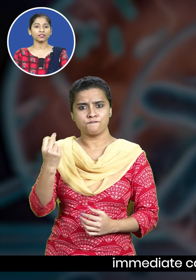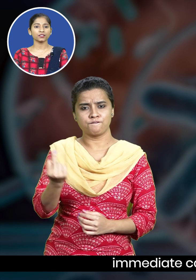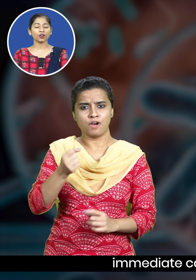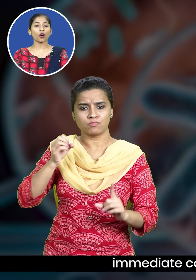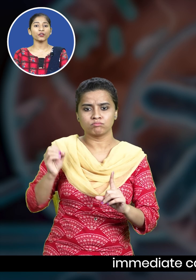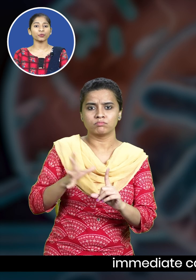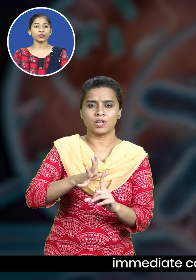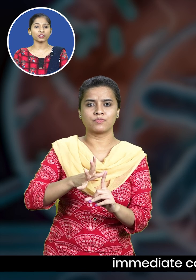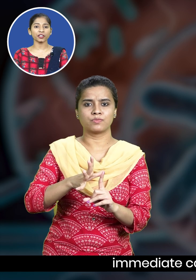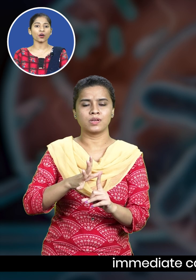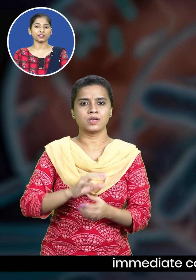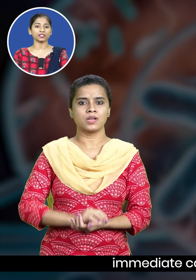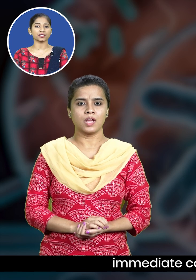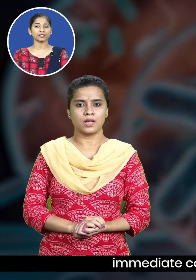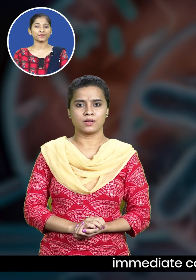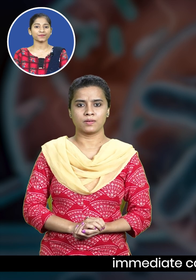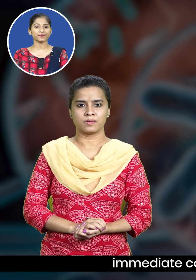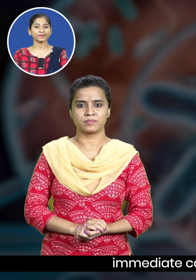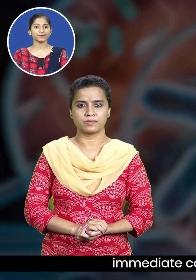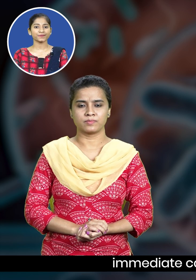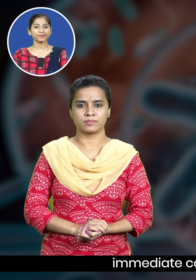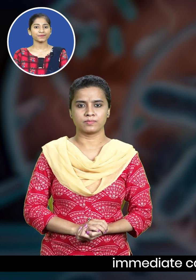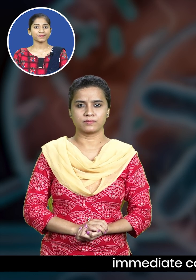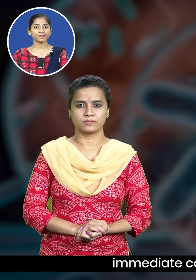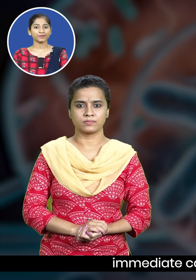and contributory causes.